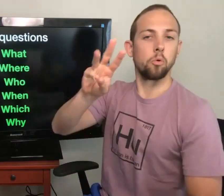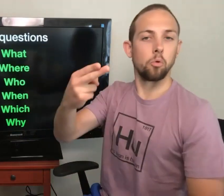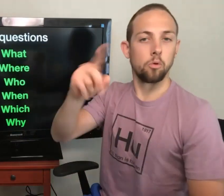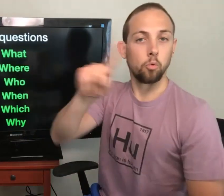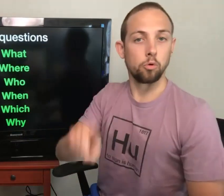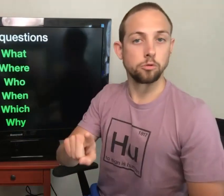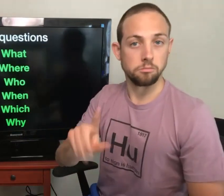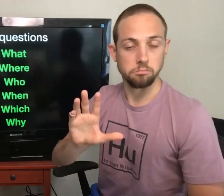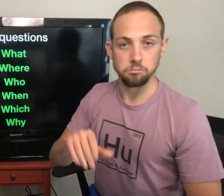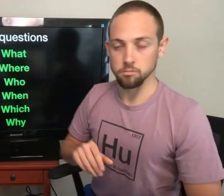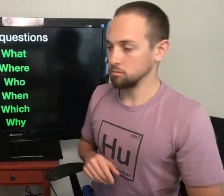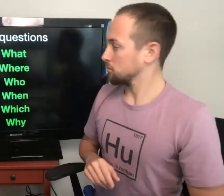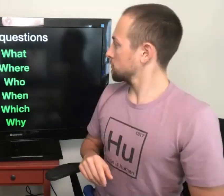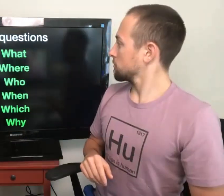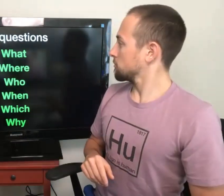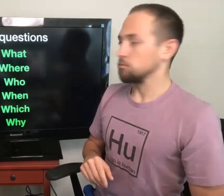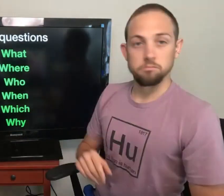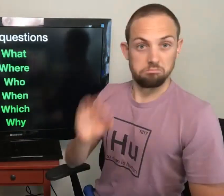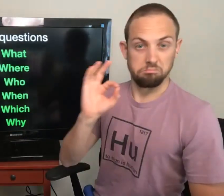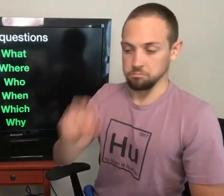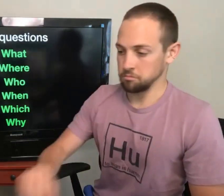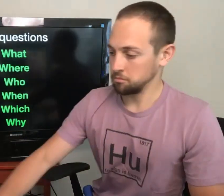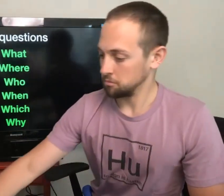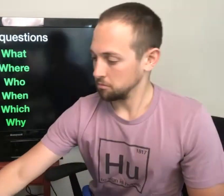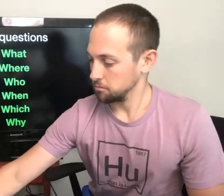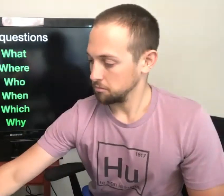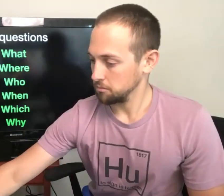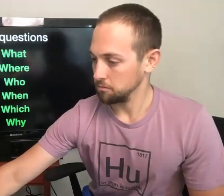First two letters are WH. That's why we've called them the WH questions.